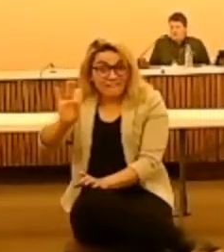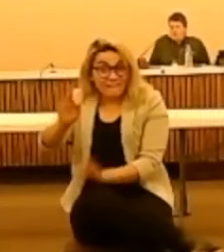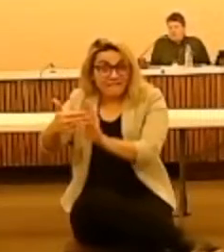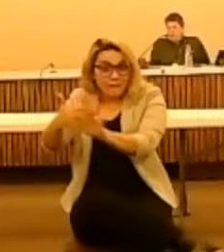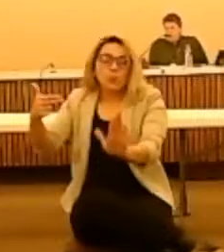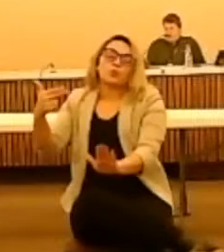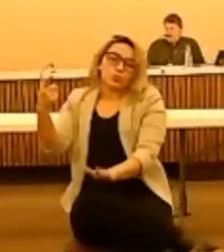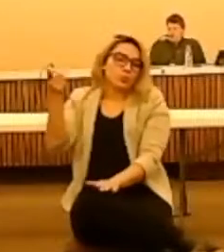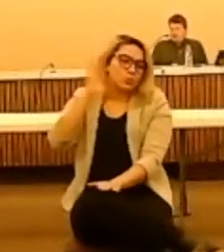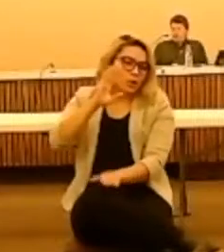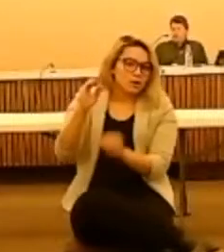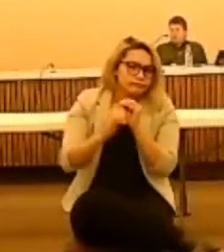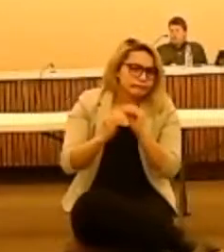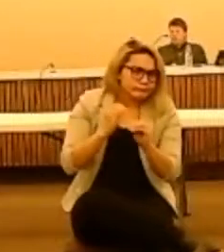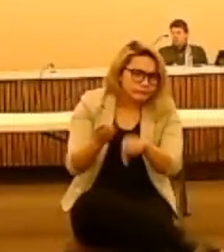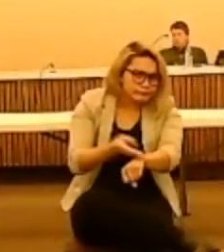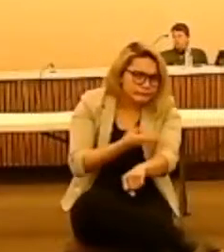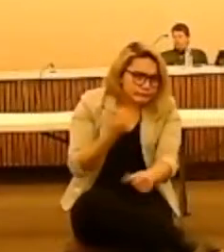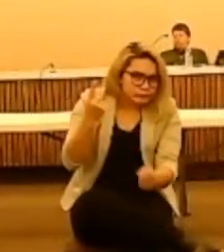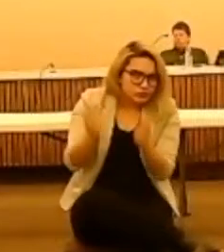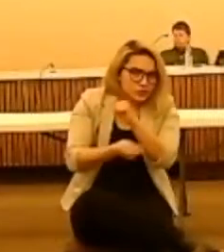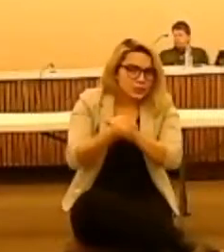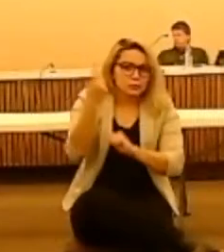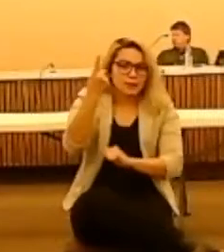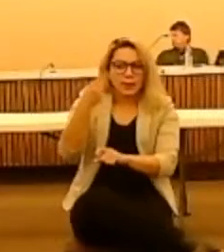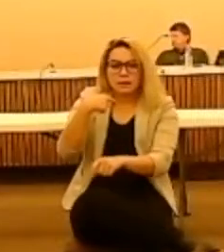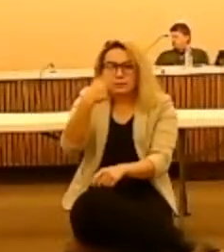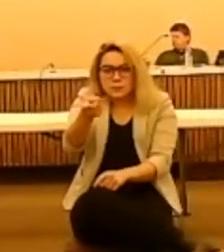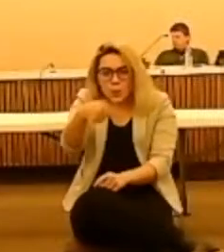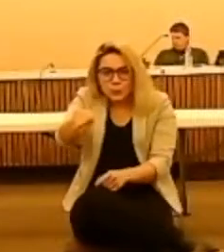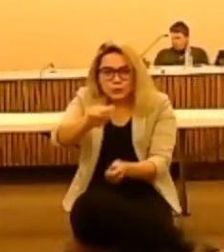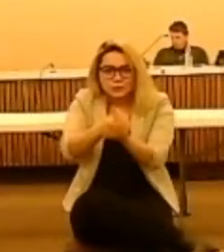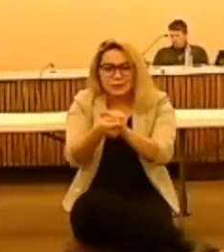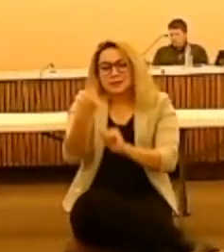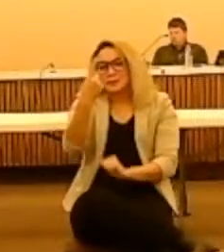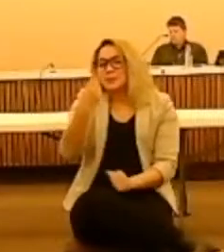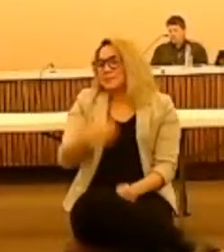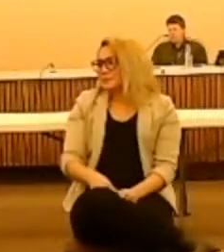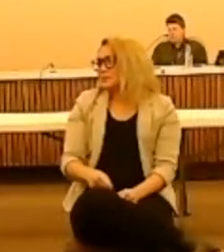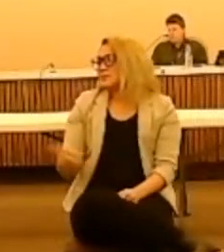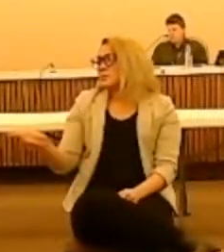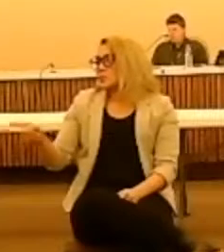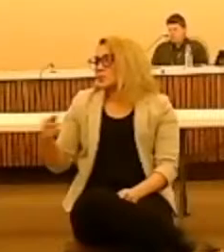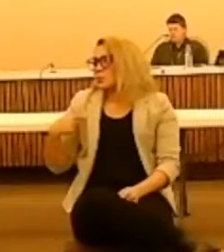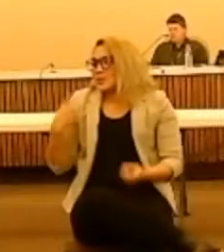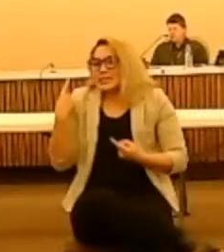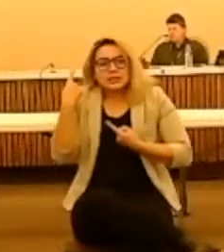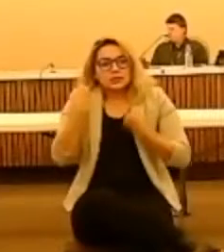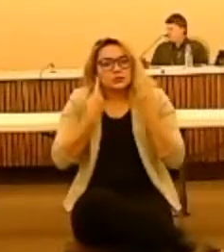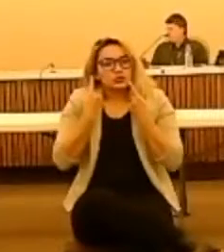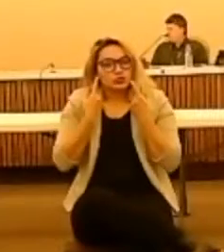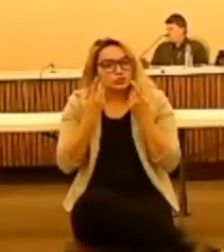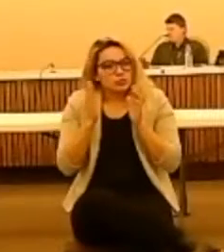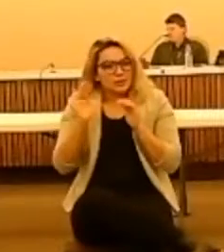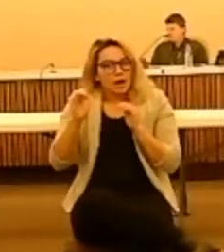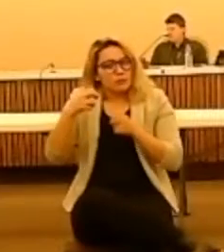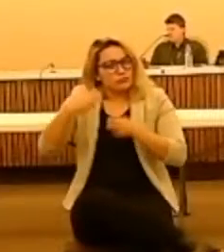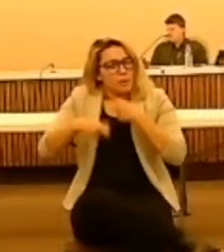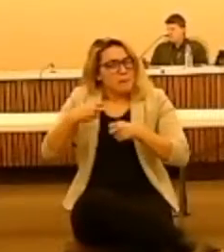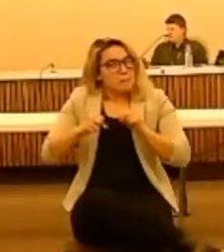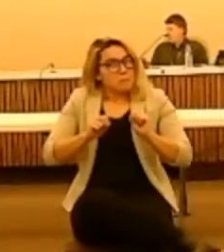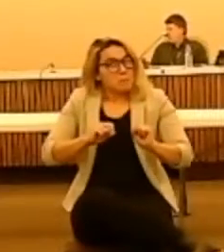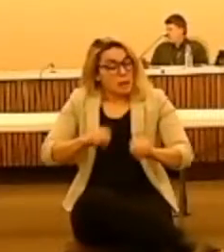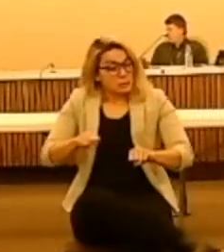as an off-site improvement on the shoulder improvements on that intersection, which is mitigation to a degree because it improves pedestrian